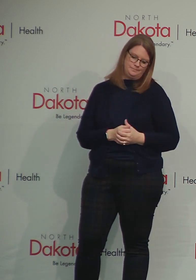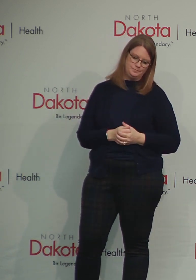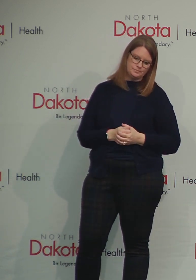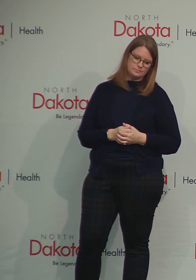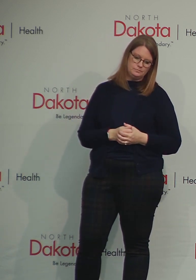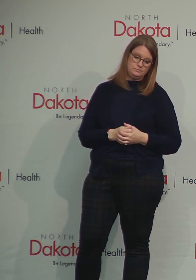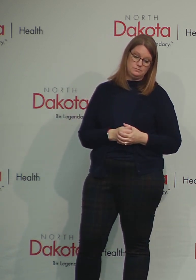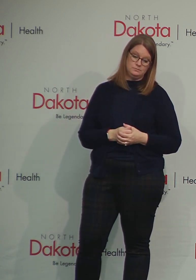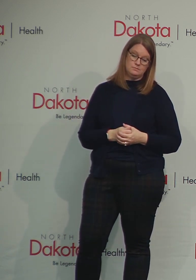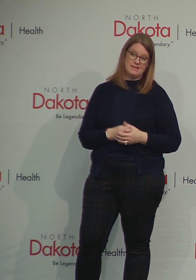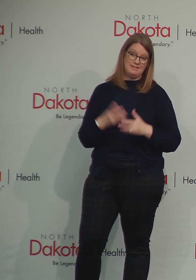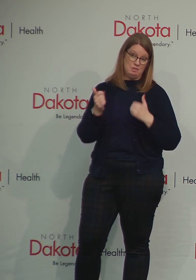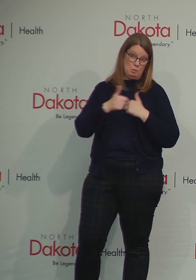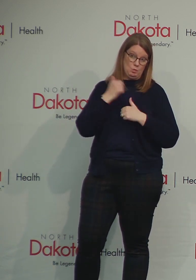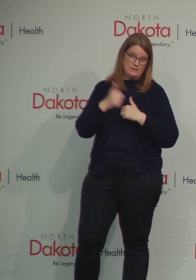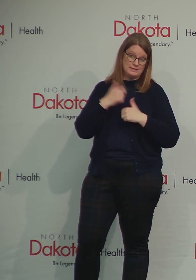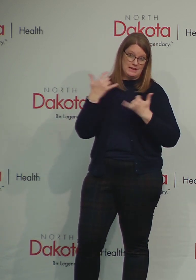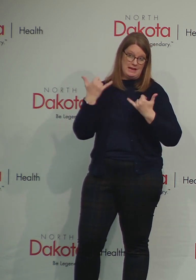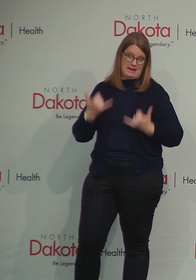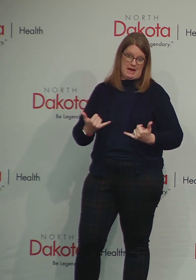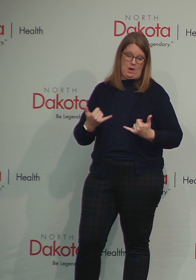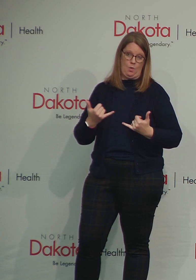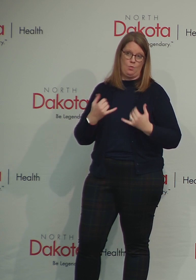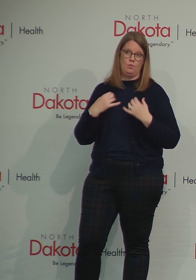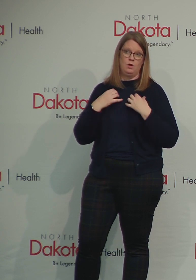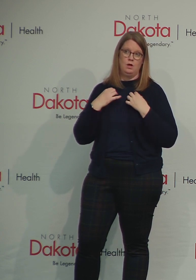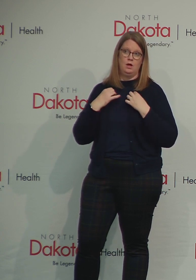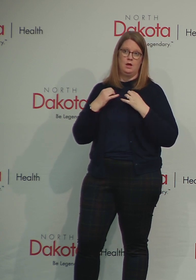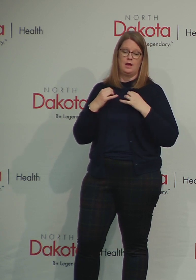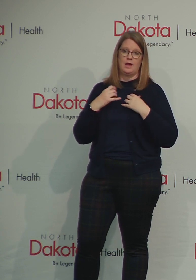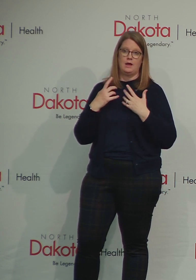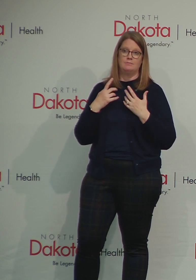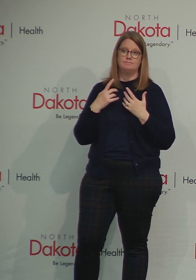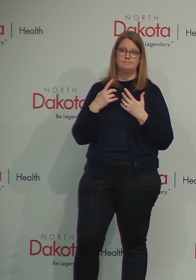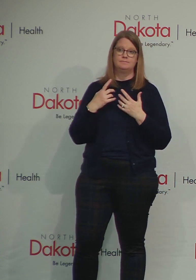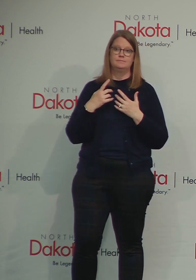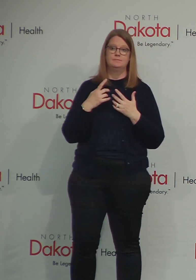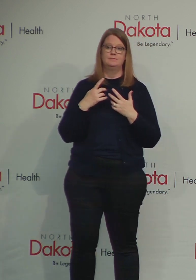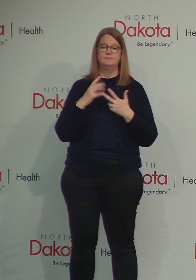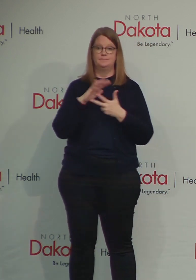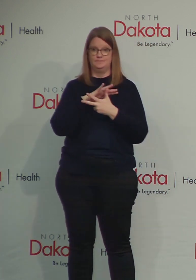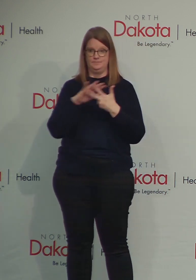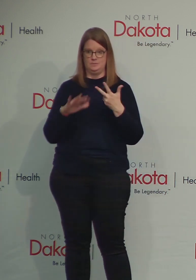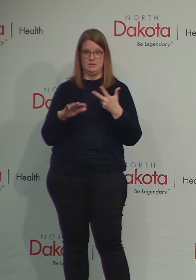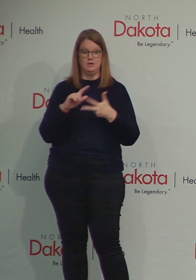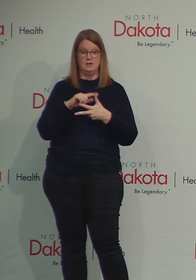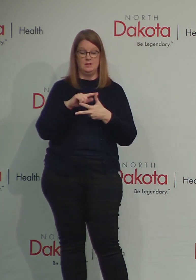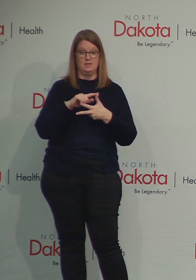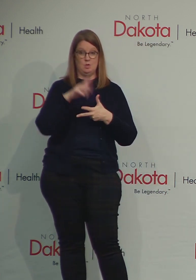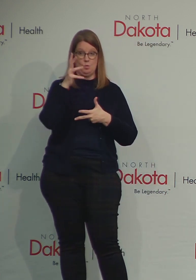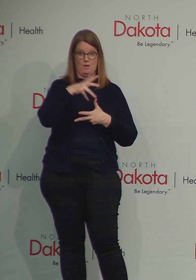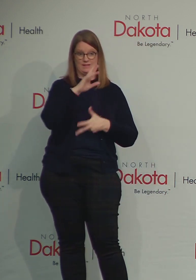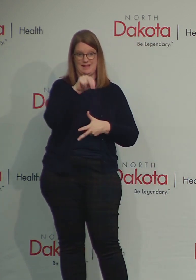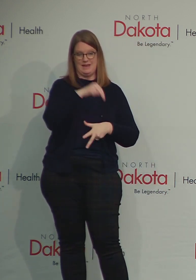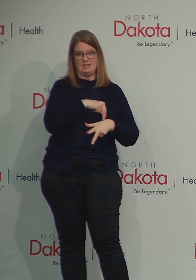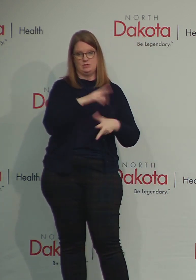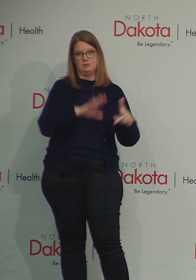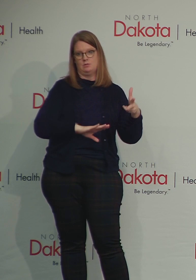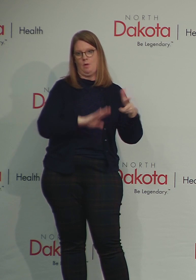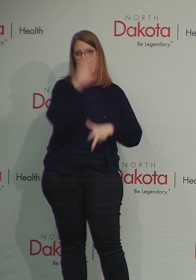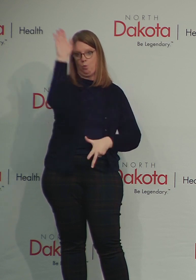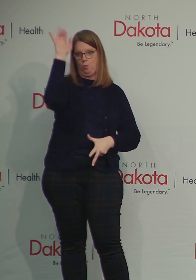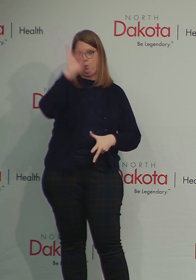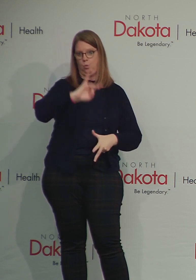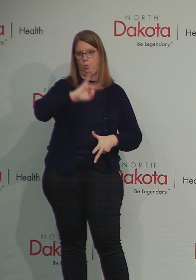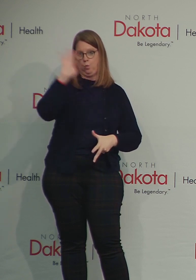the risk that we have right now are at least threefold. One is that the rest of the nation is blowing up,